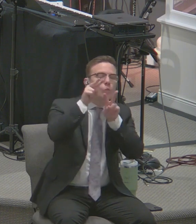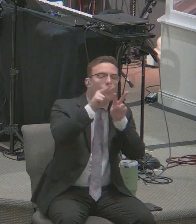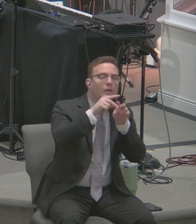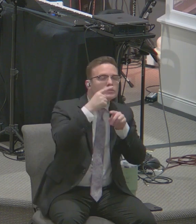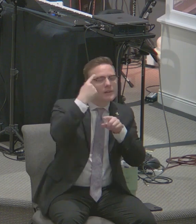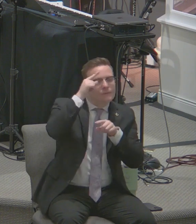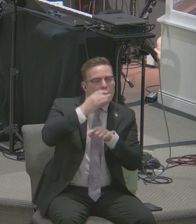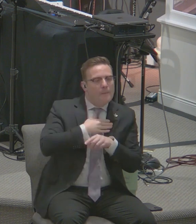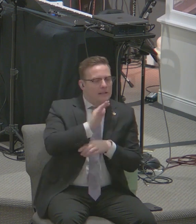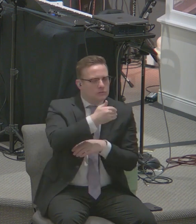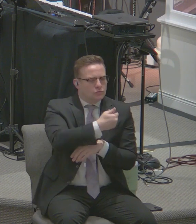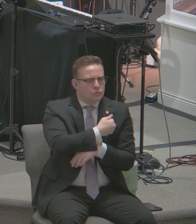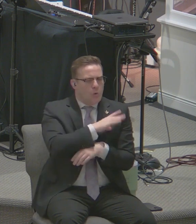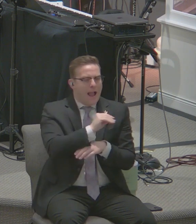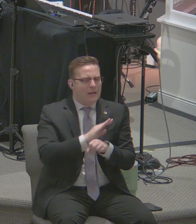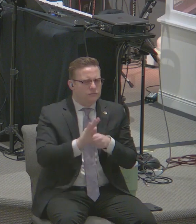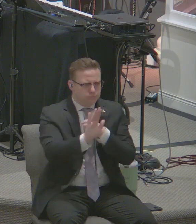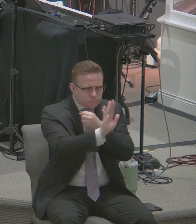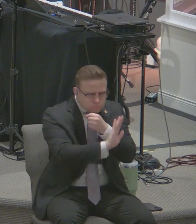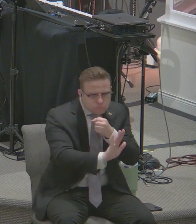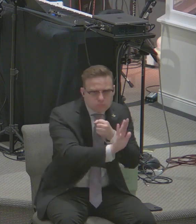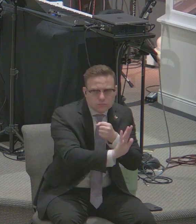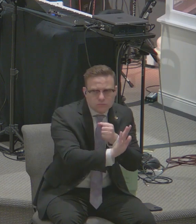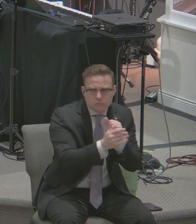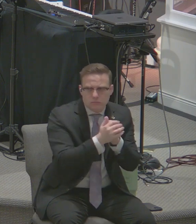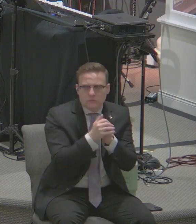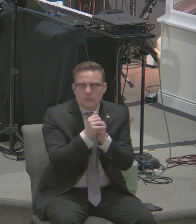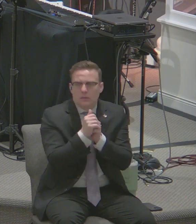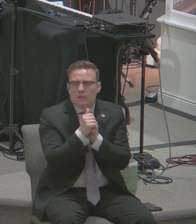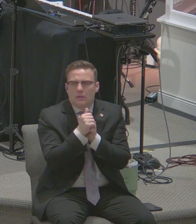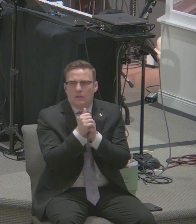souls and guarding.